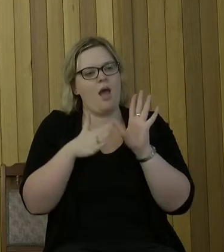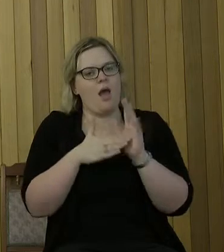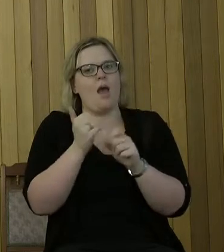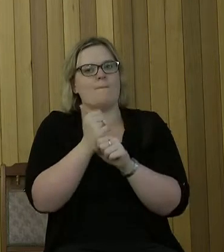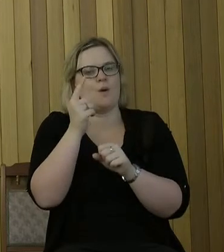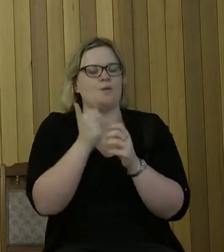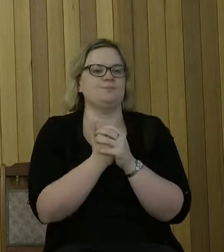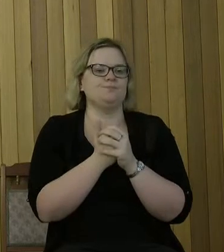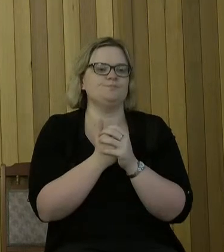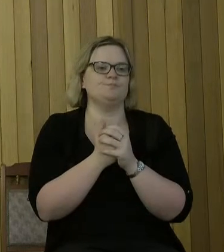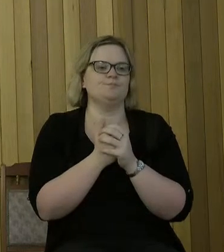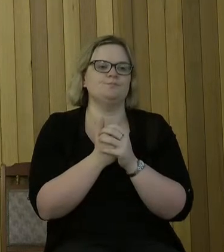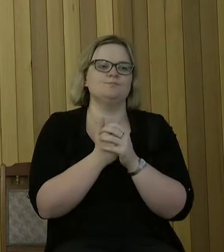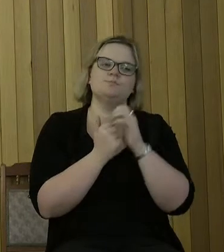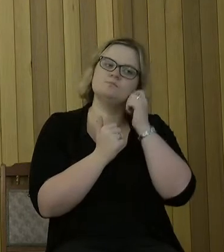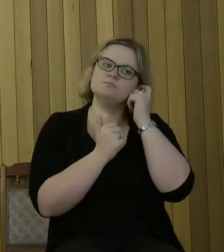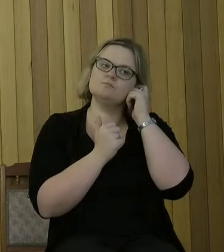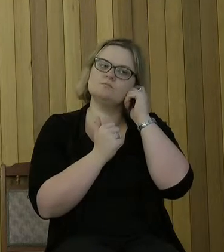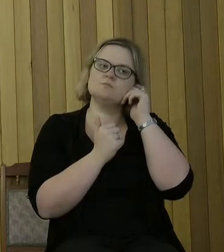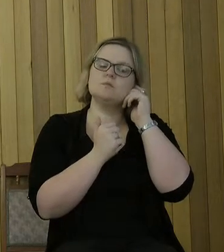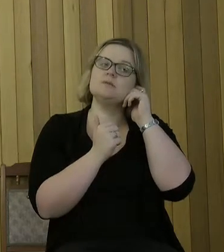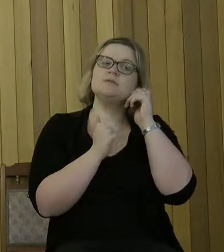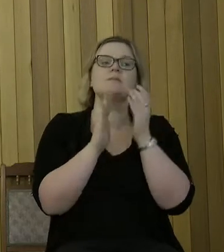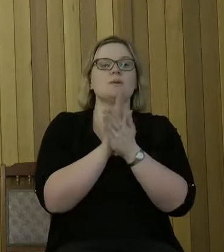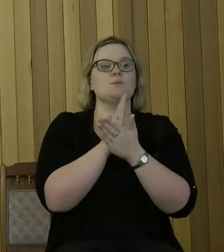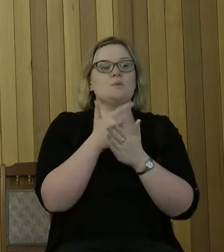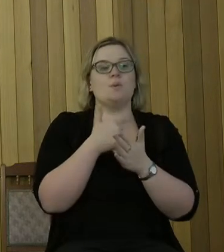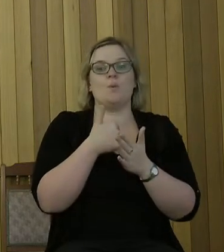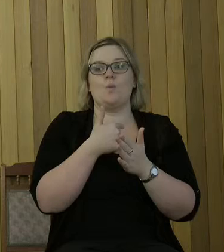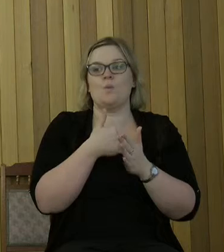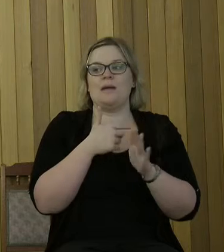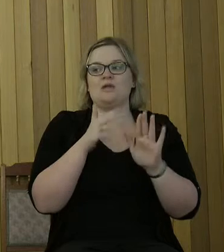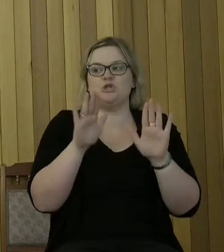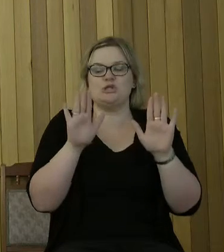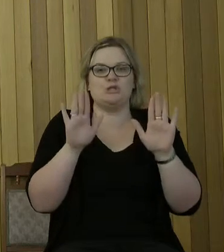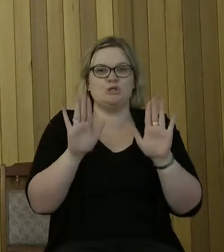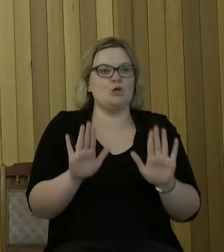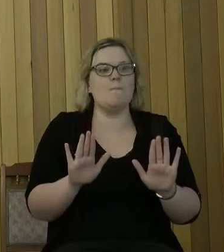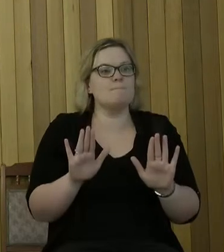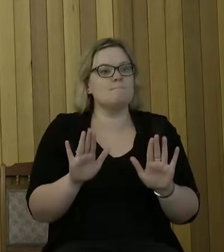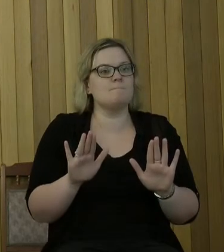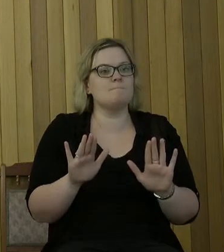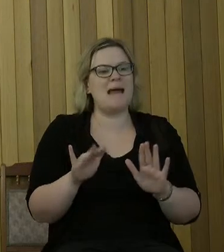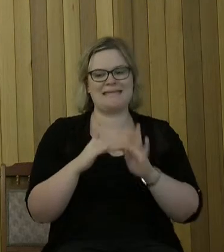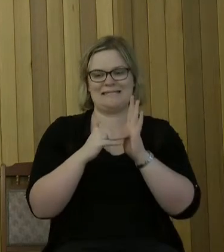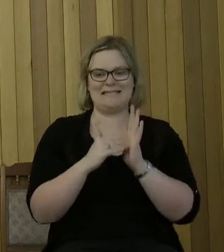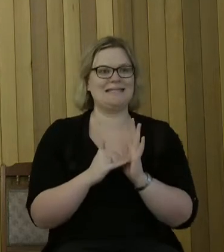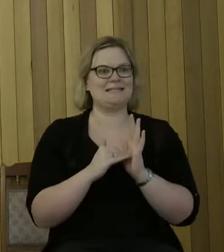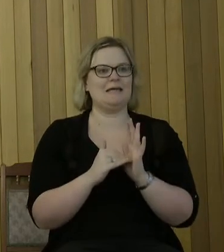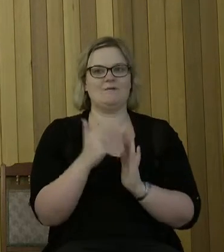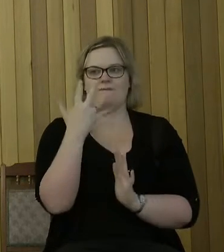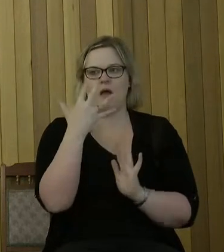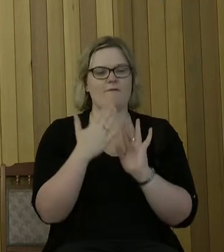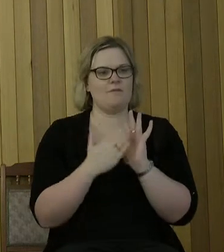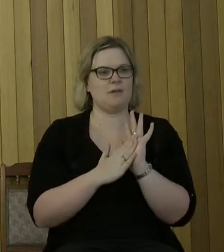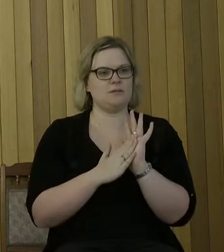Maybe it's time that we stop and we just sit down for 5 minutes and spend time